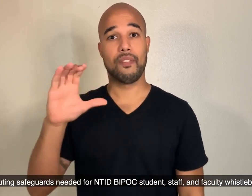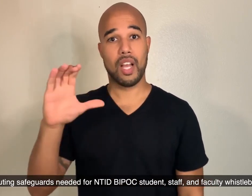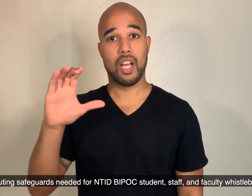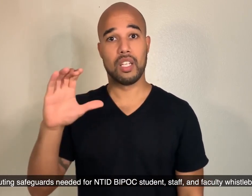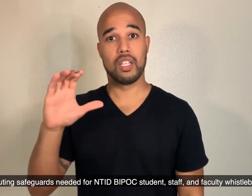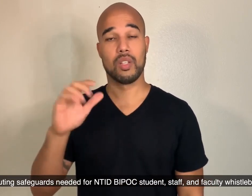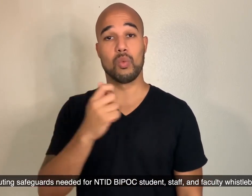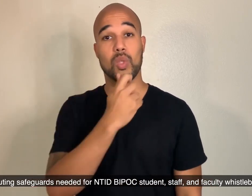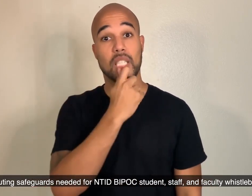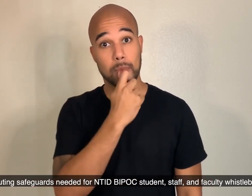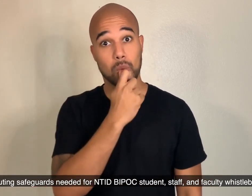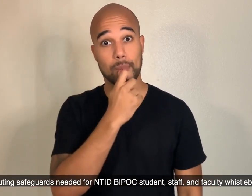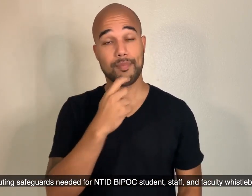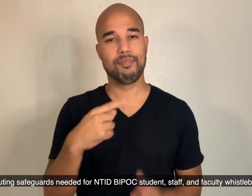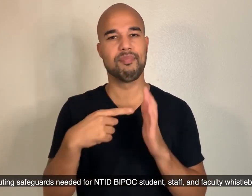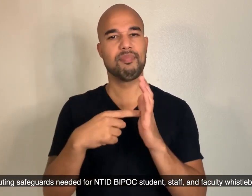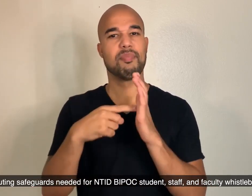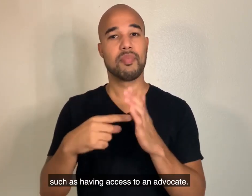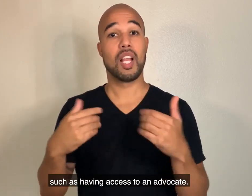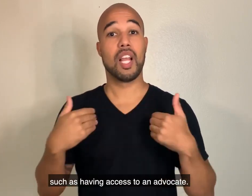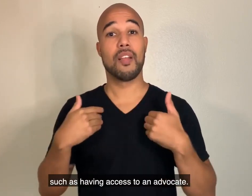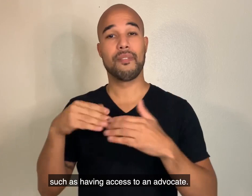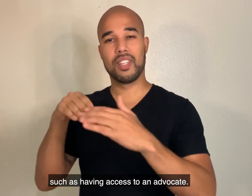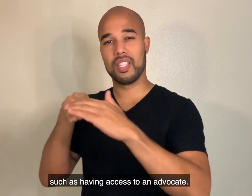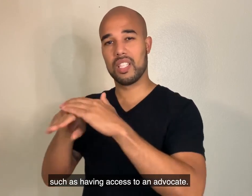whistleblowers, such as having access to an advocate.